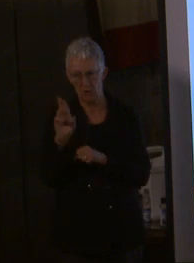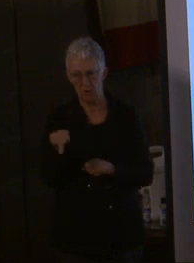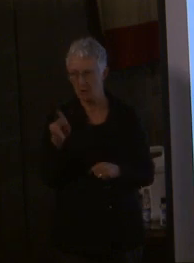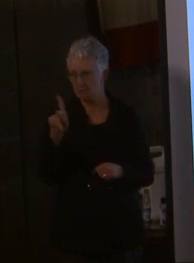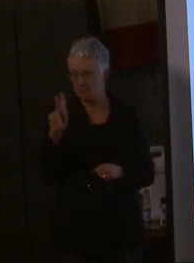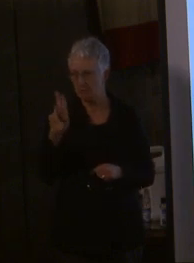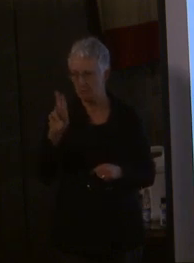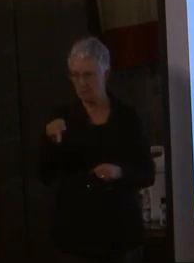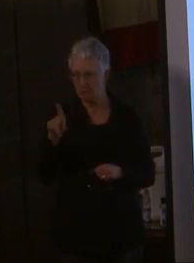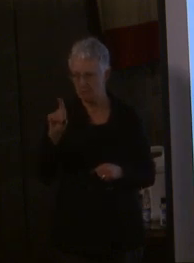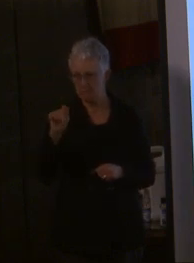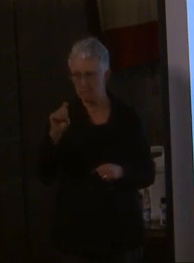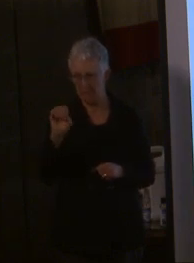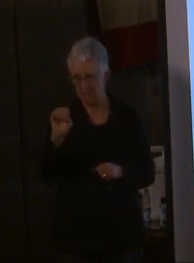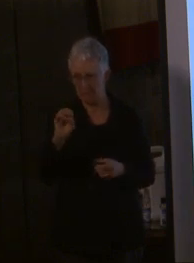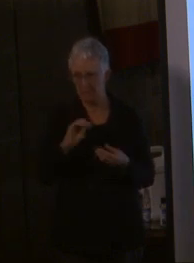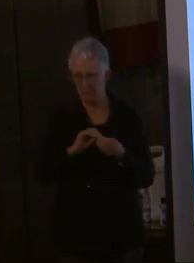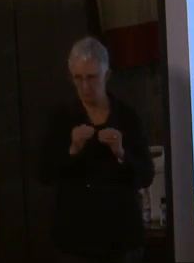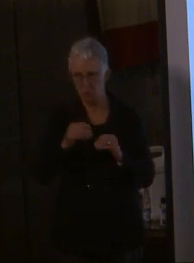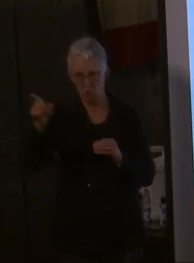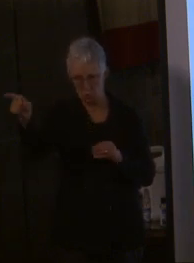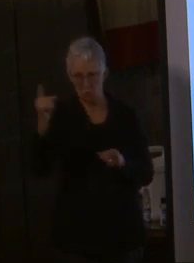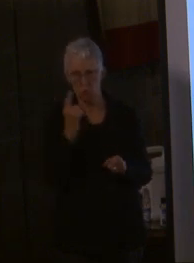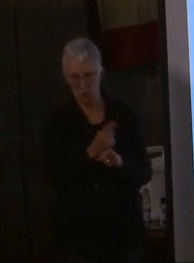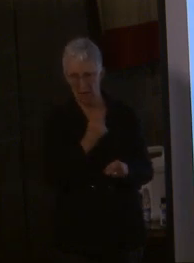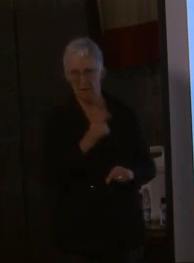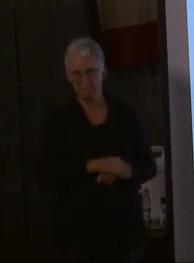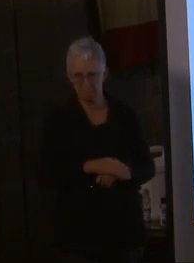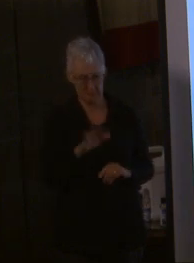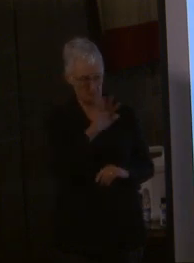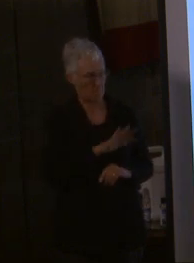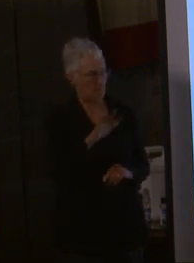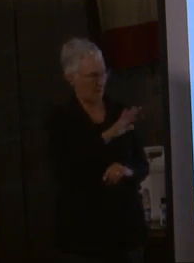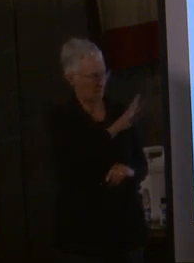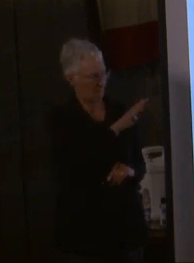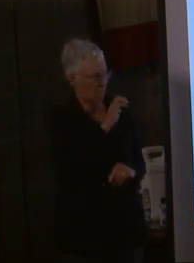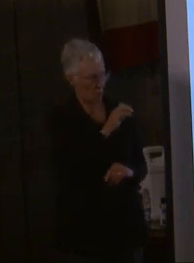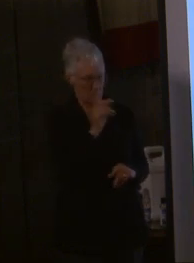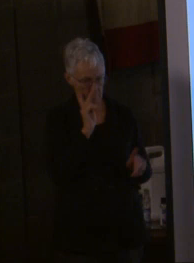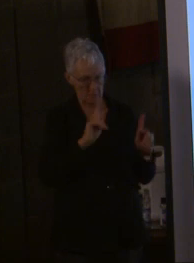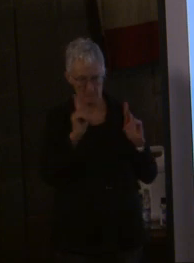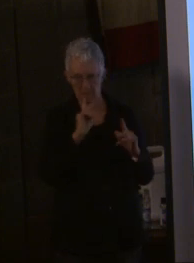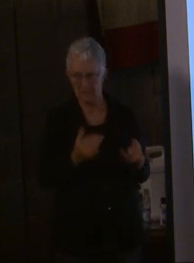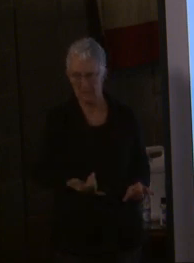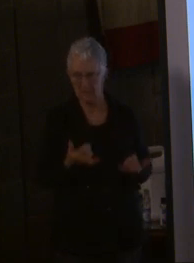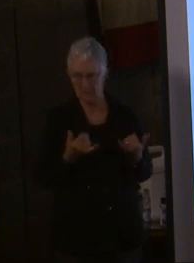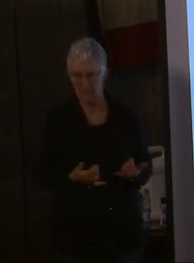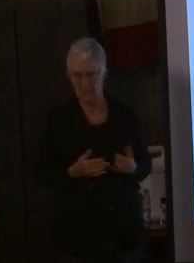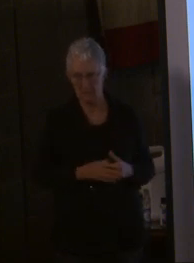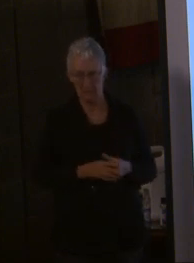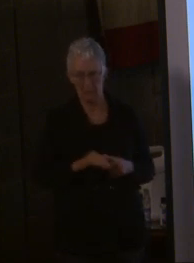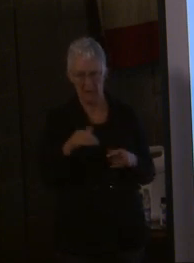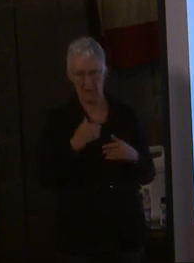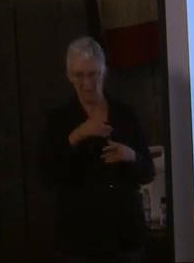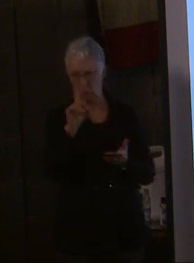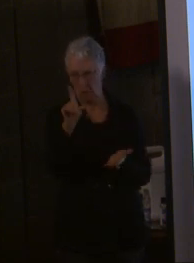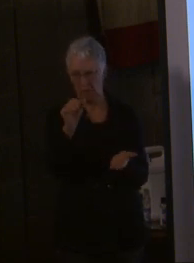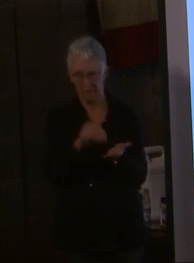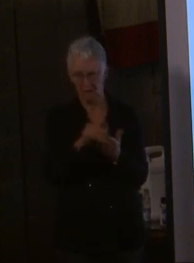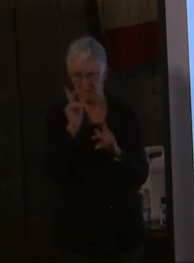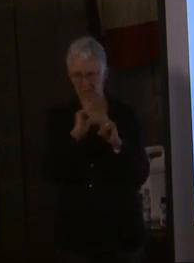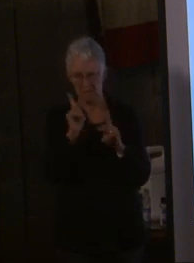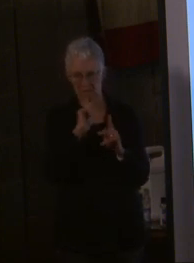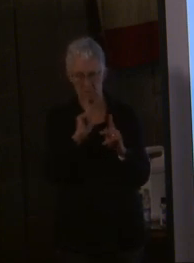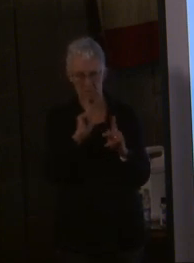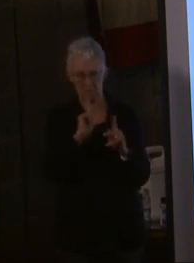you know, I've got it. So it's about 400 people right now. So overall, if you look at all the people we've got trained, we've got about 1,000 people at the state trained,